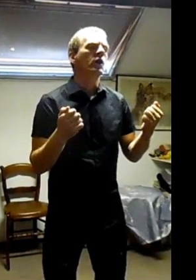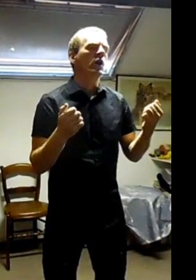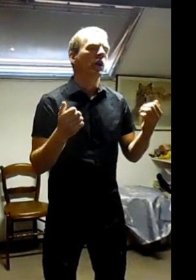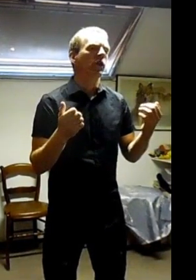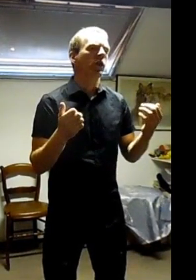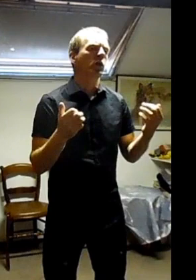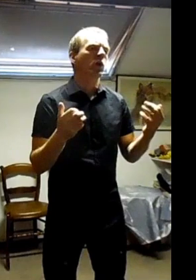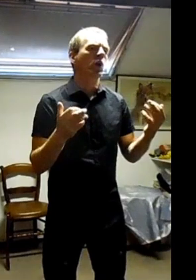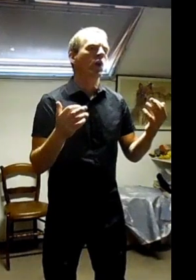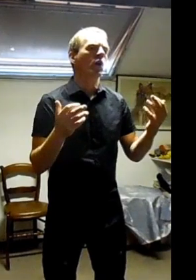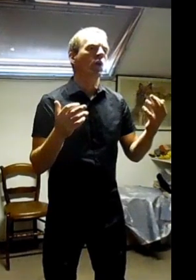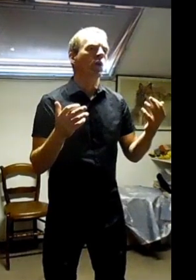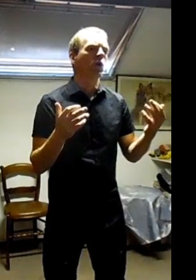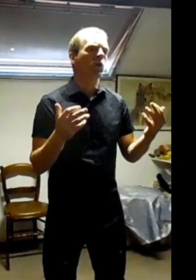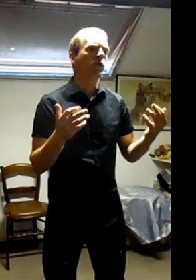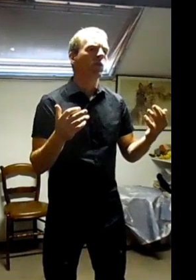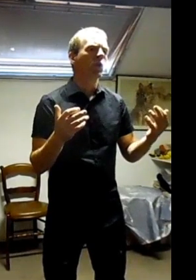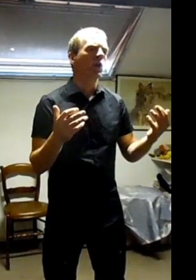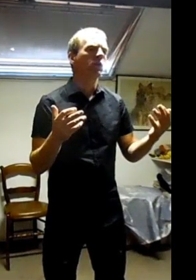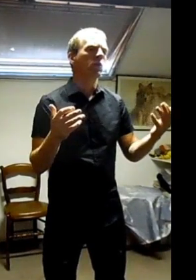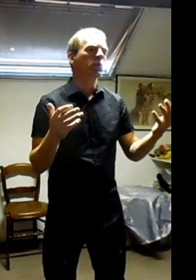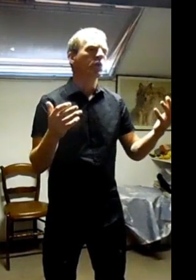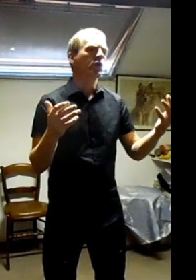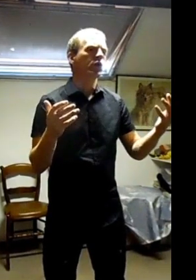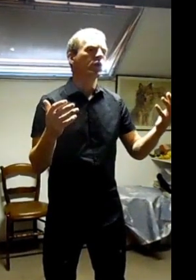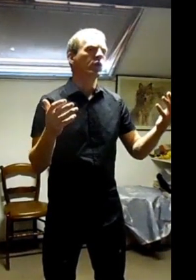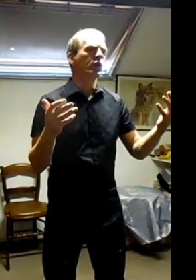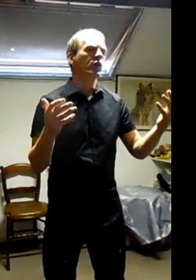And they will forever be